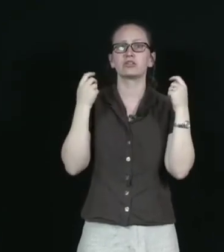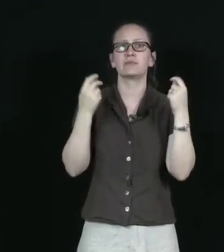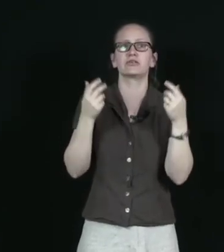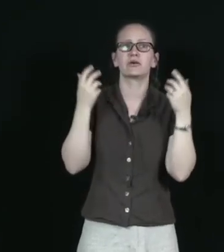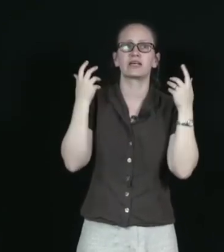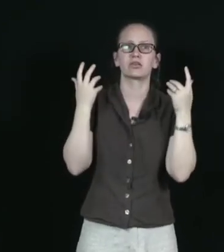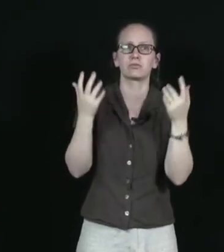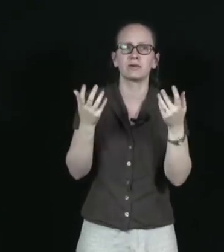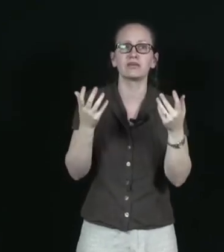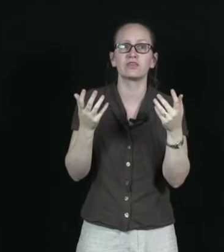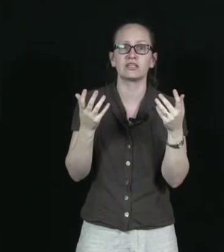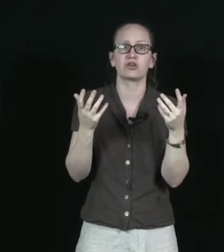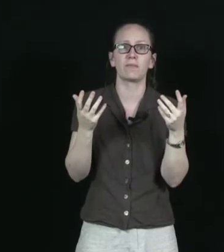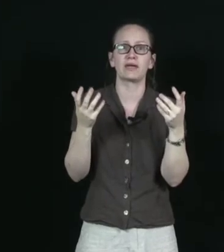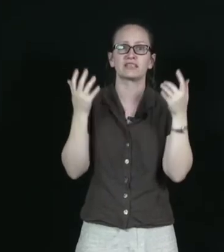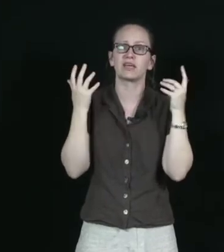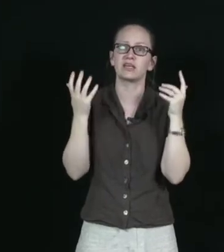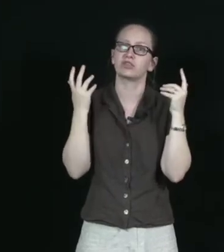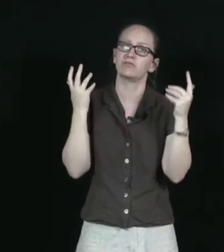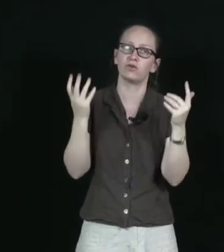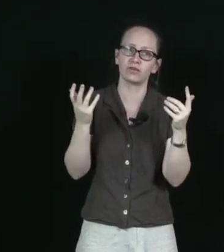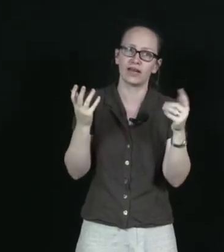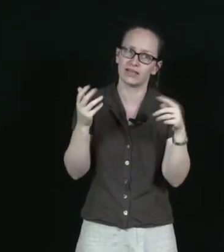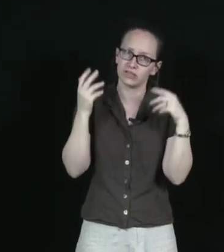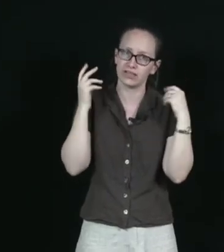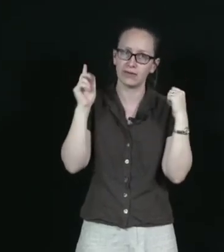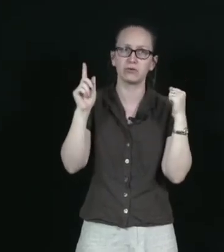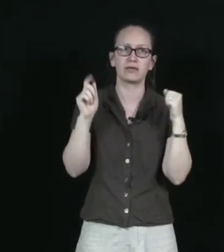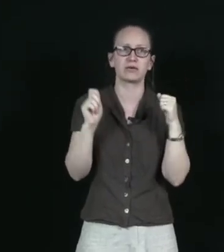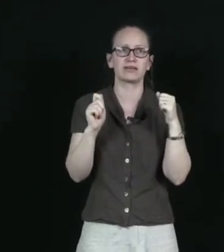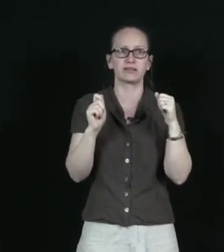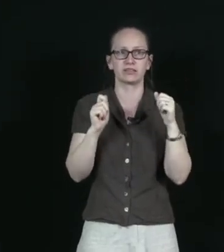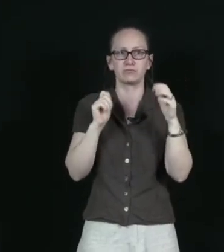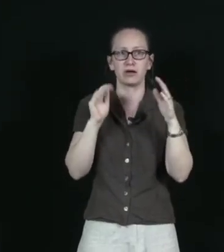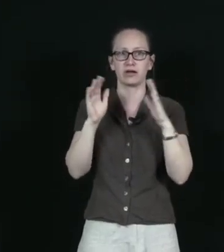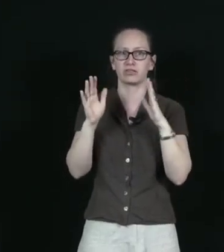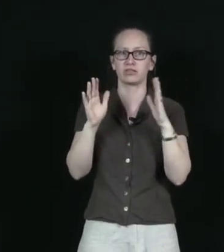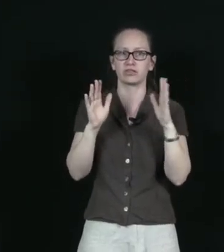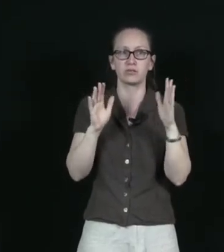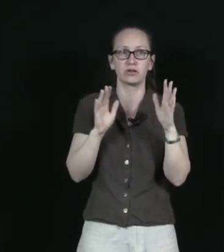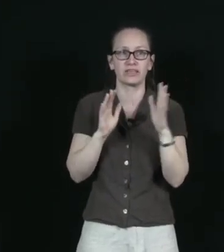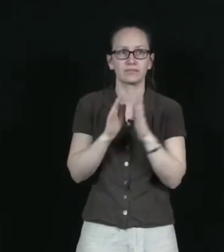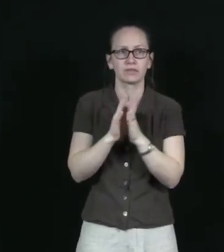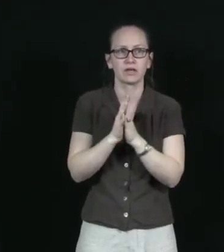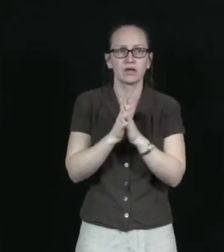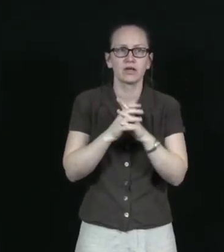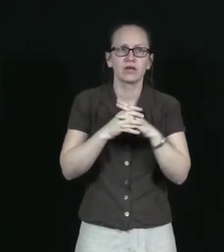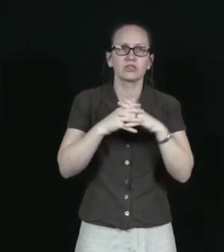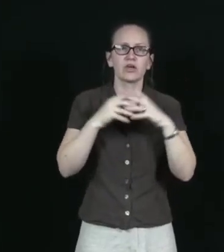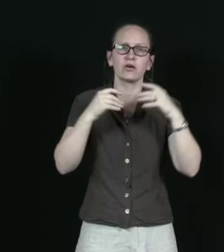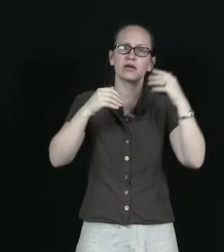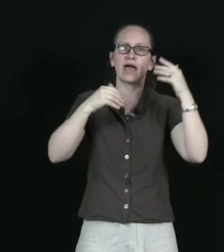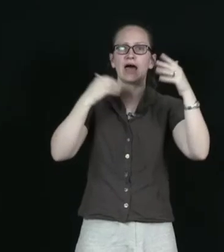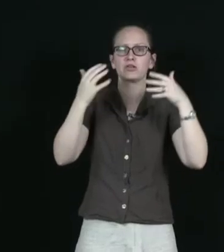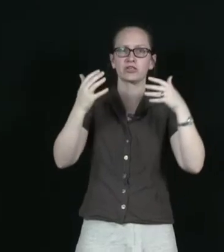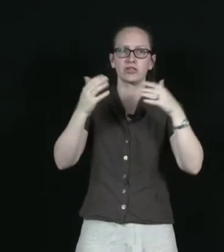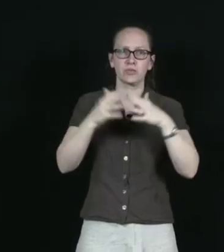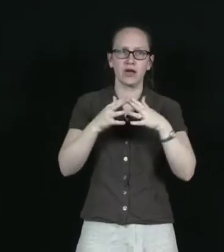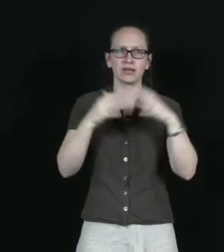be doing 3 of these topics each fortnight, so that will be quite a lot of work, just a warning. So how it's going to work